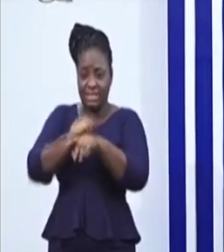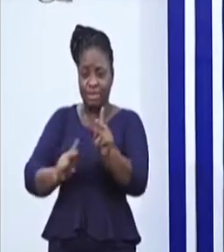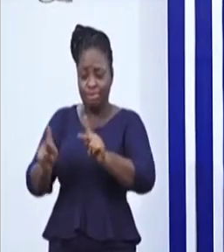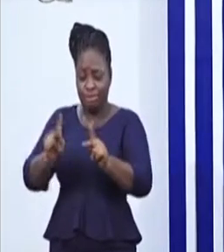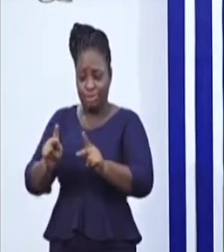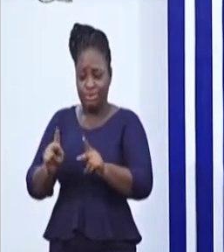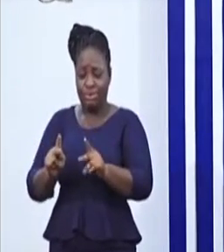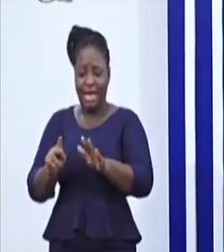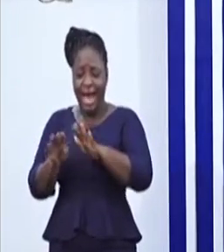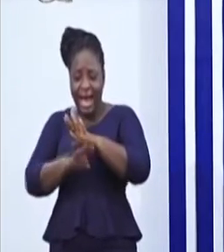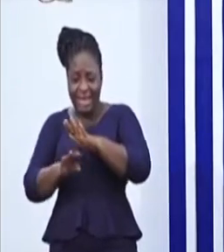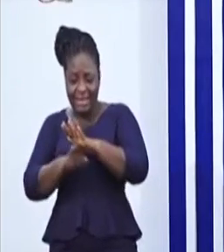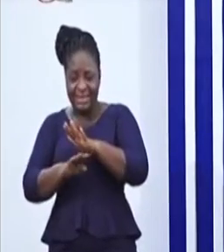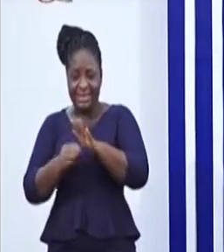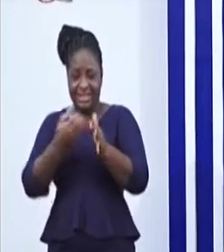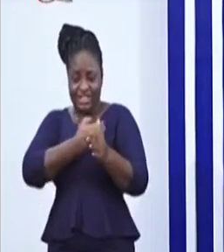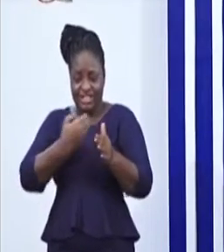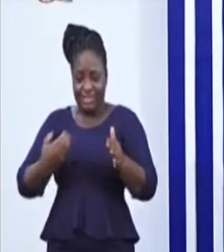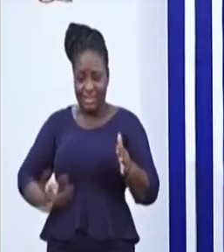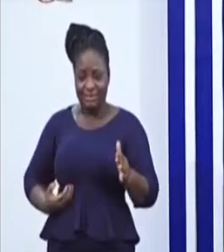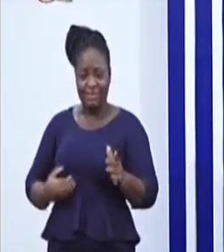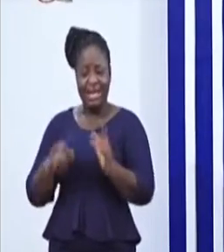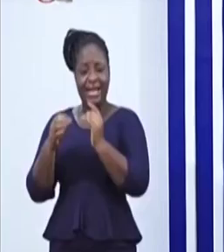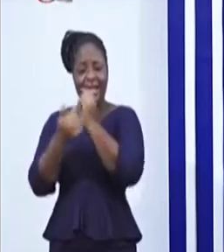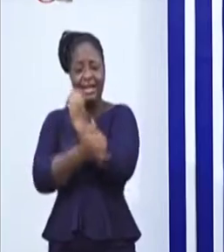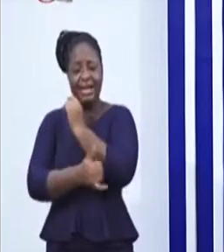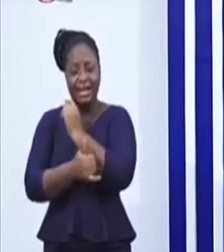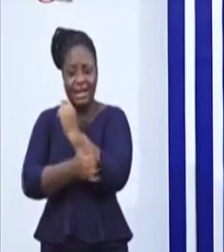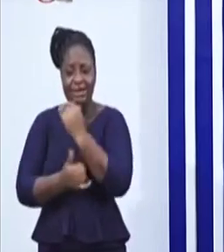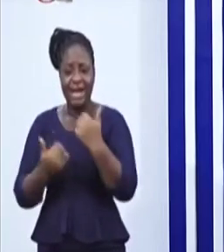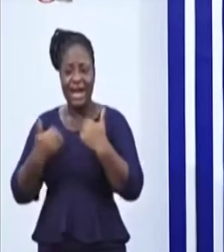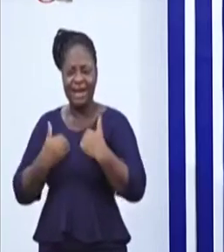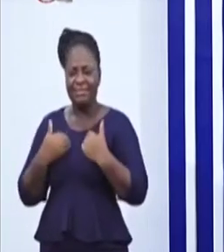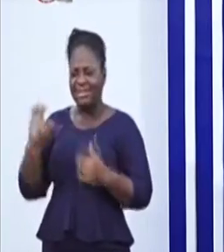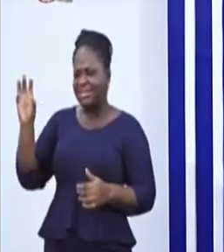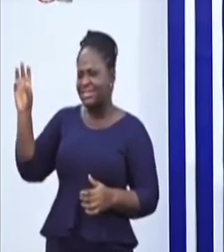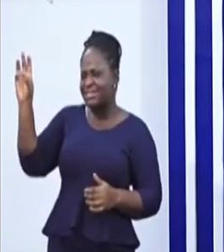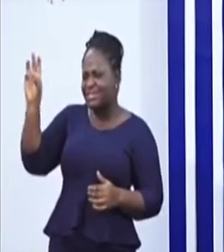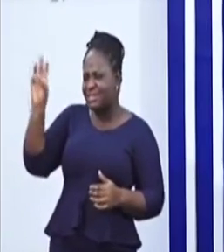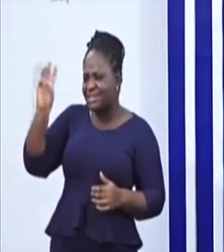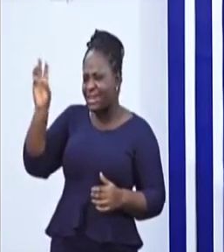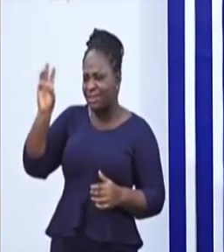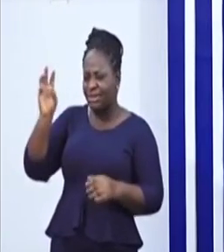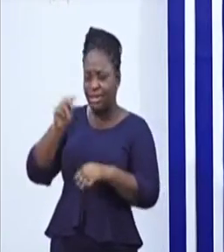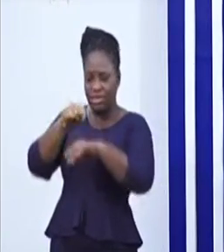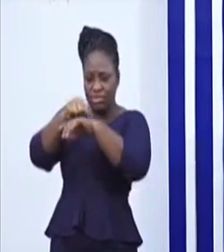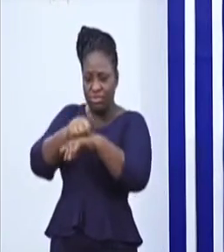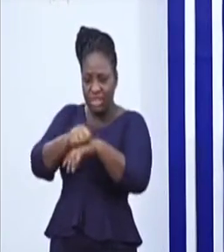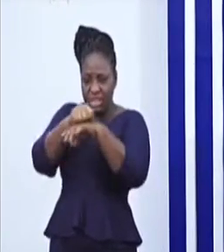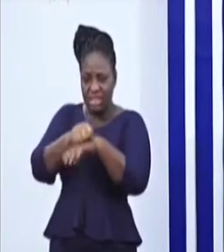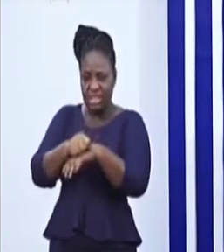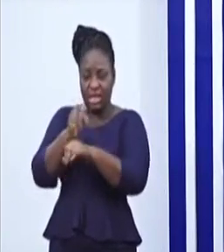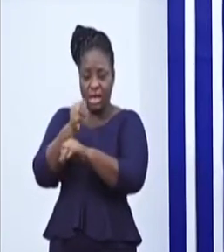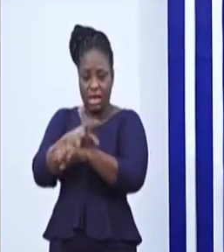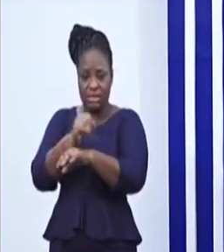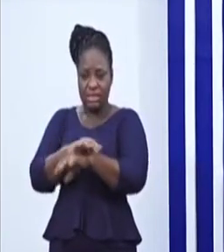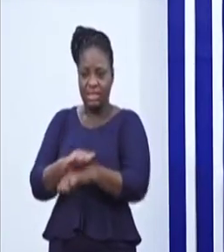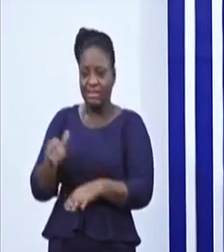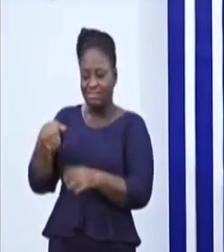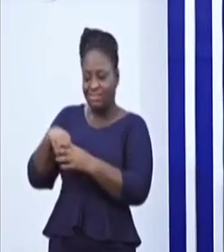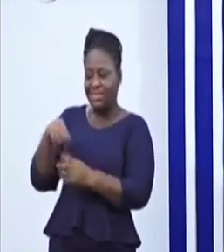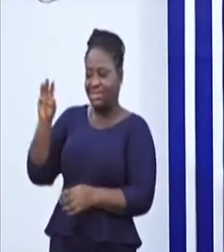councils under them. The country has over 600 traditional councils in the 16 regions.